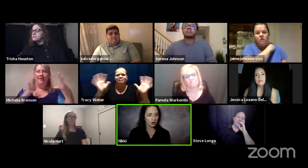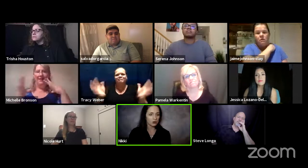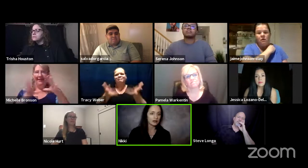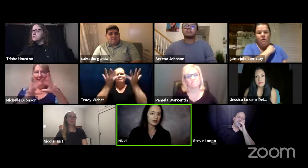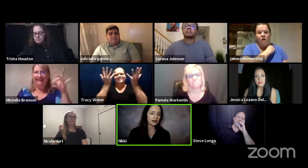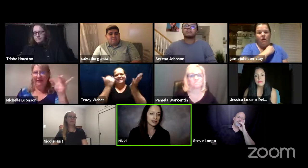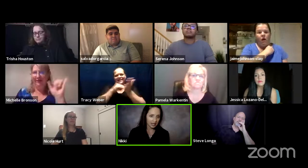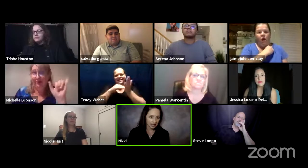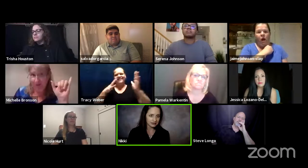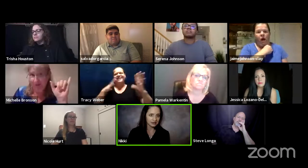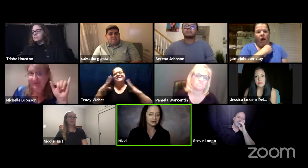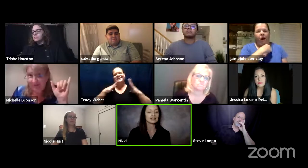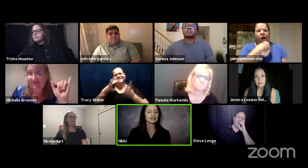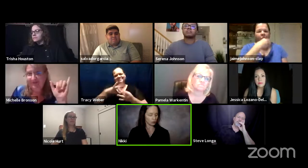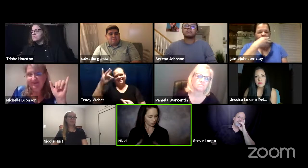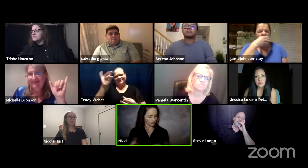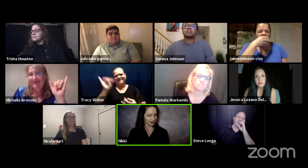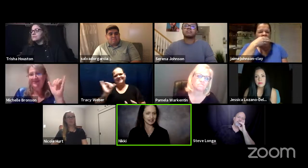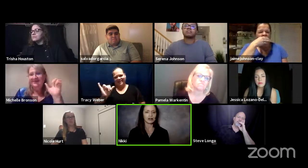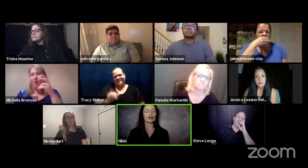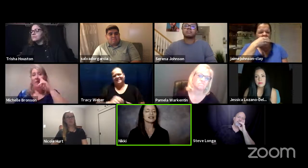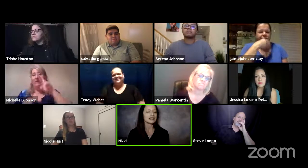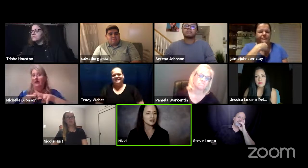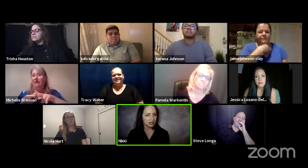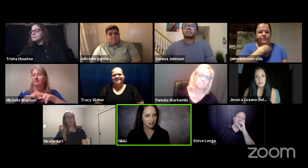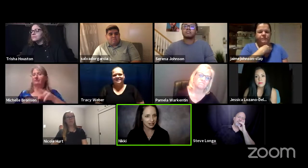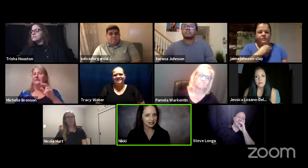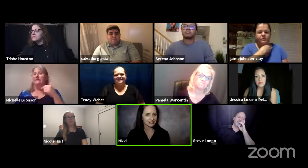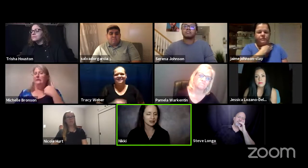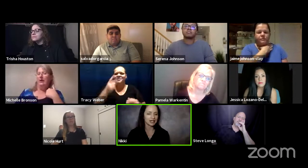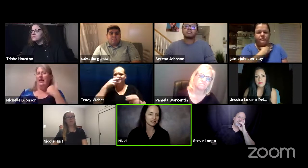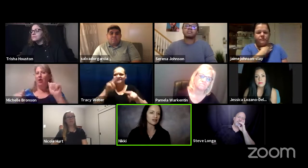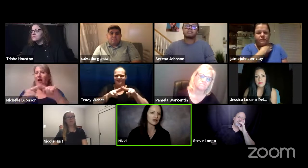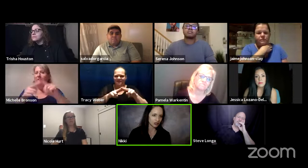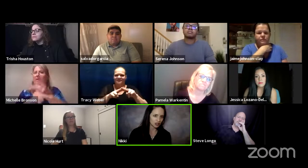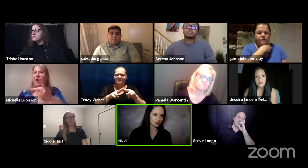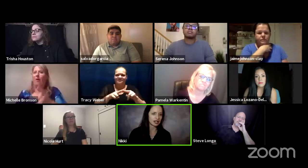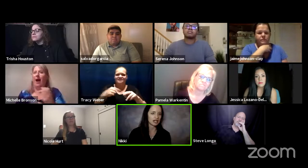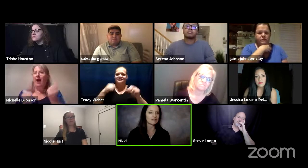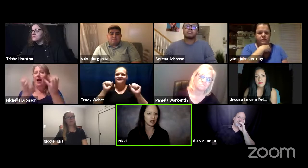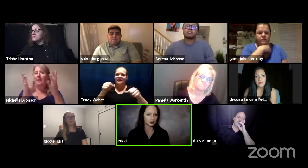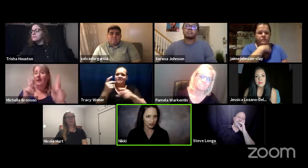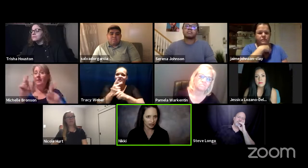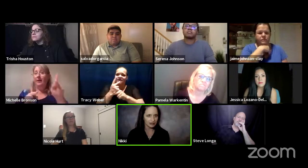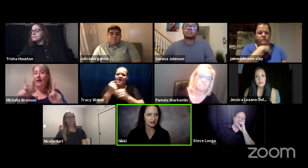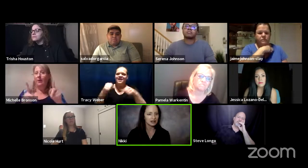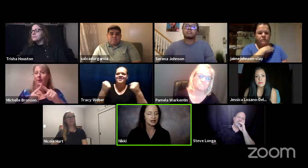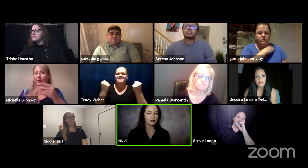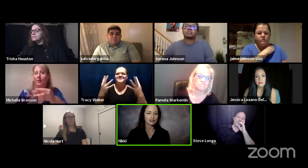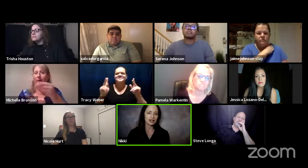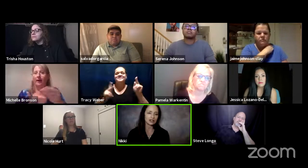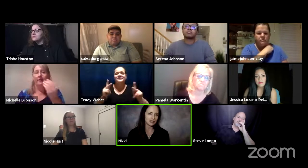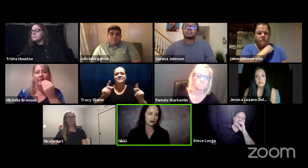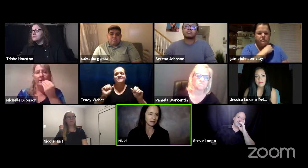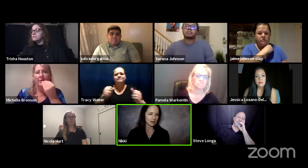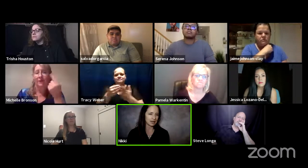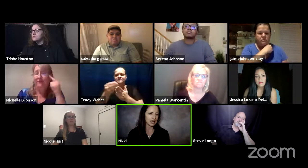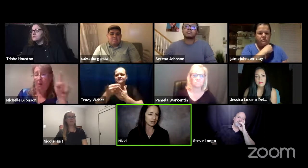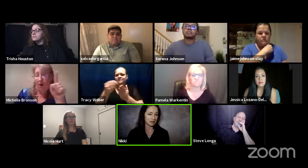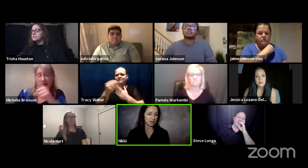So again, want to raise that holiday spirit. And since we can't have the luncheon, we're going to have the car parade. We're just trying to figure out maybe how many people